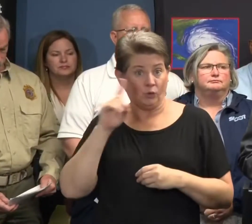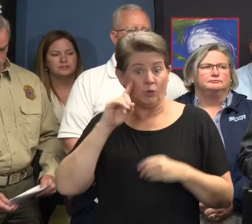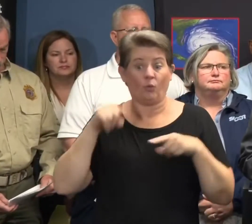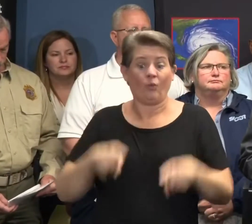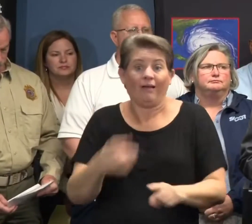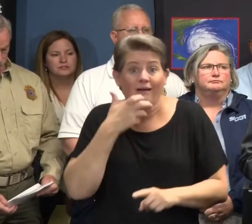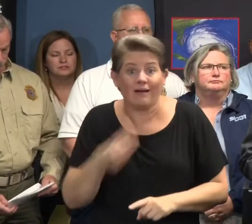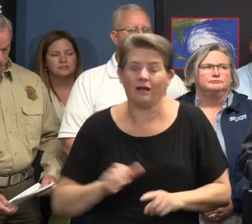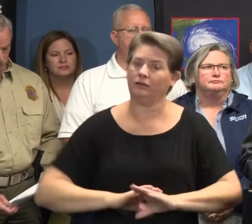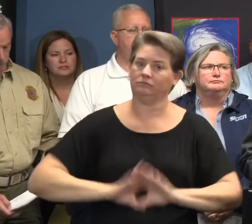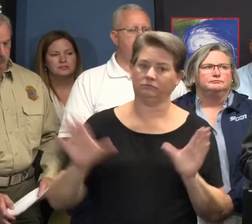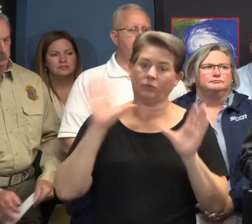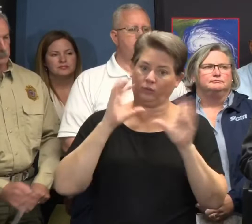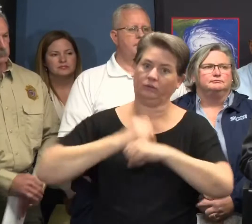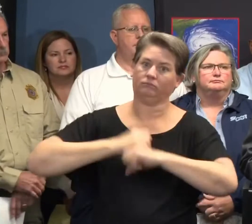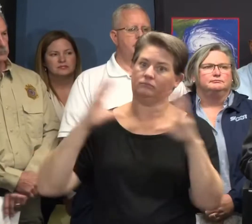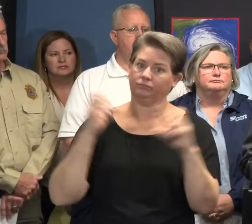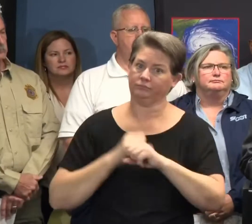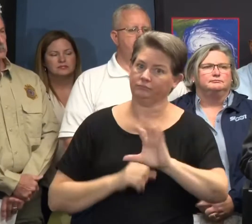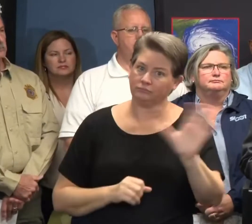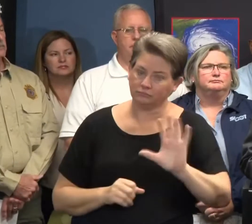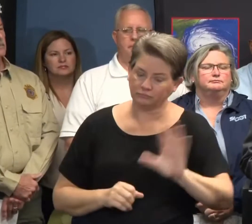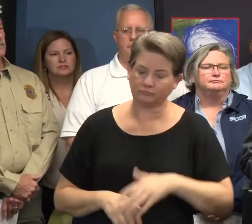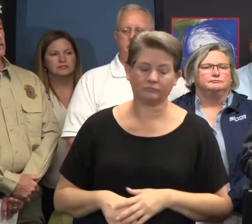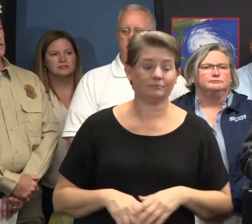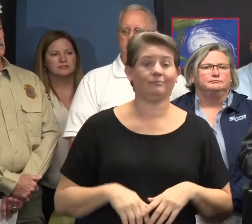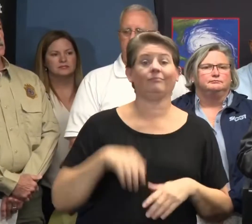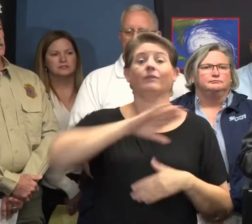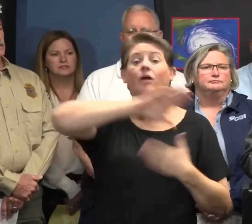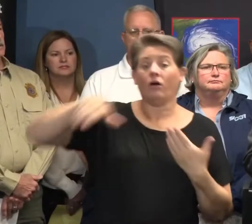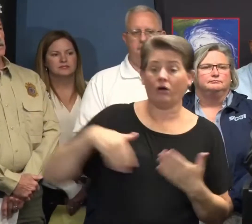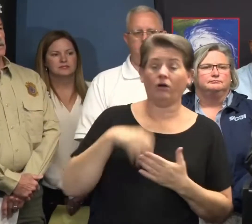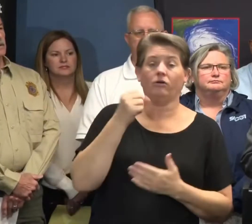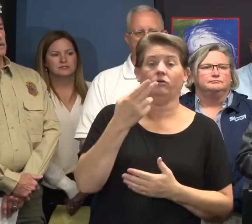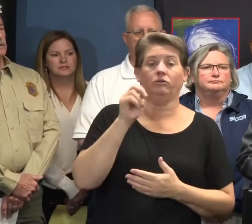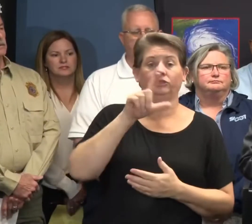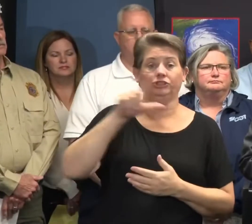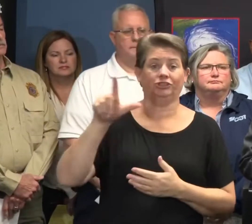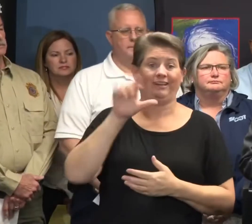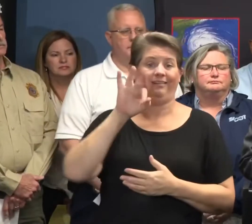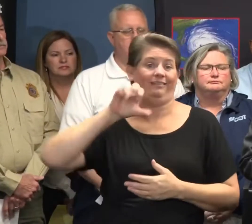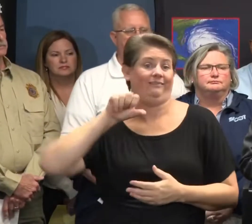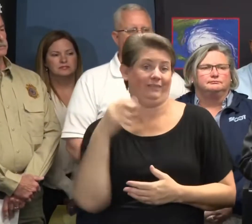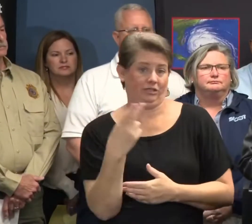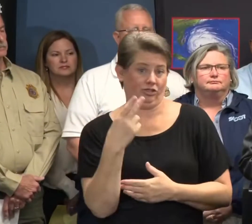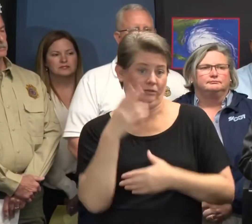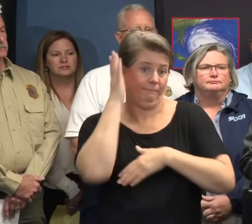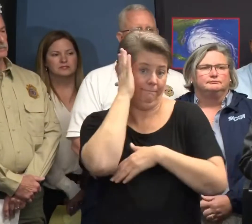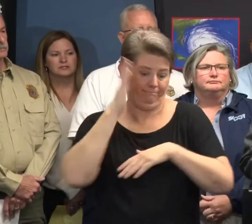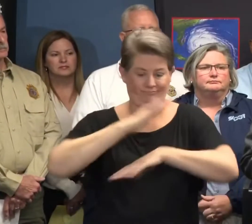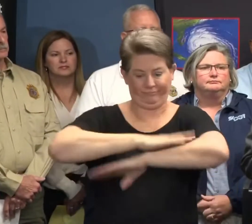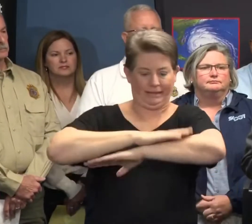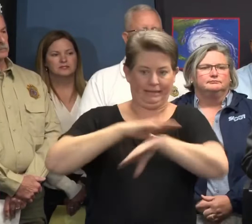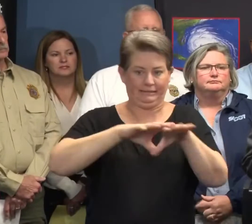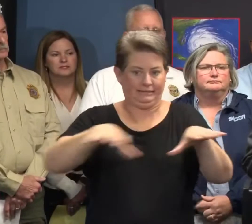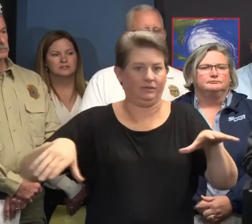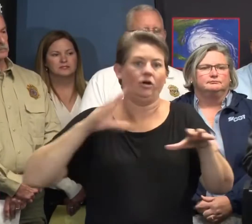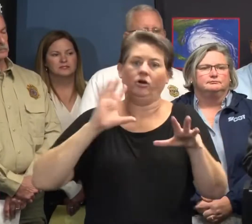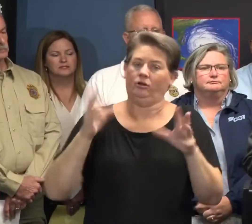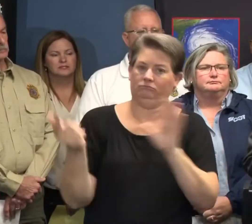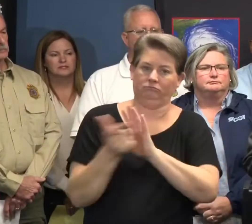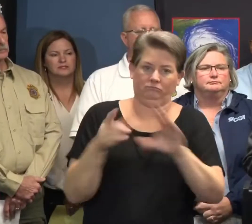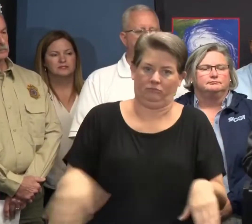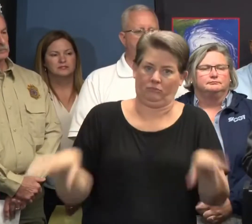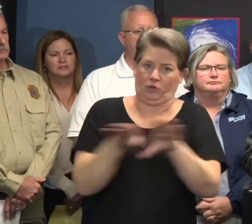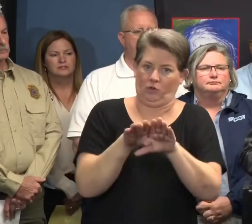Remember that all shellfish beds are currently closed to harvesting in the state because, again, of the toxic potential of the water. So please do not be harvesting